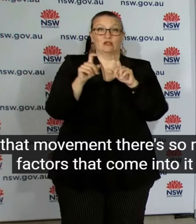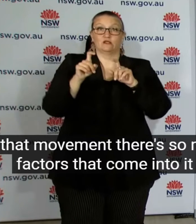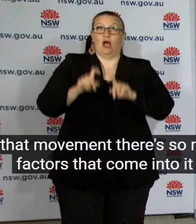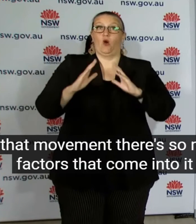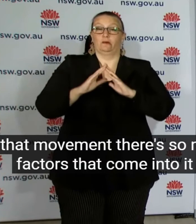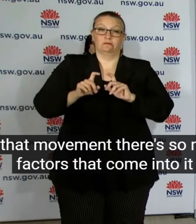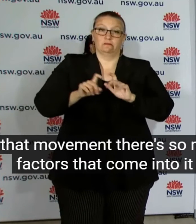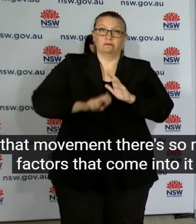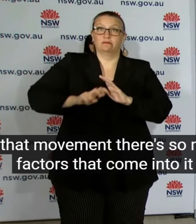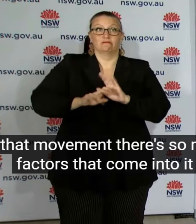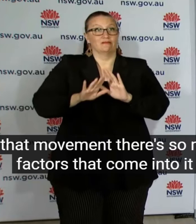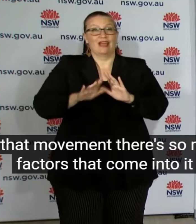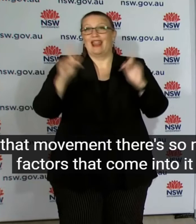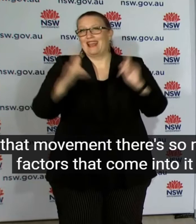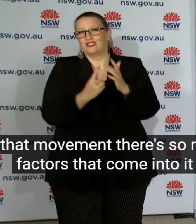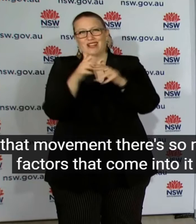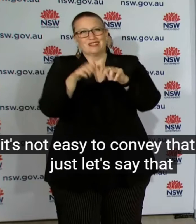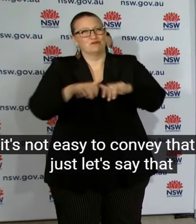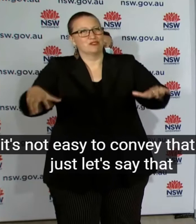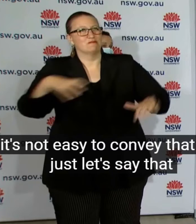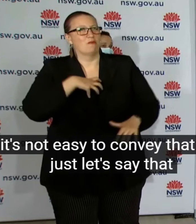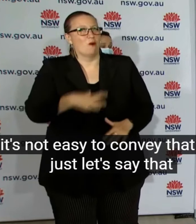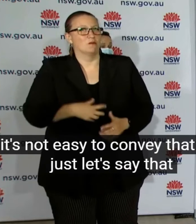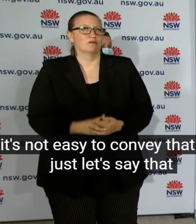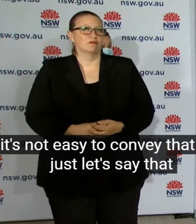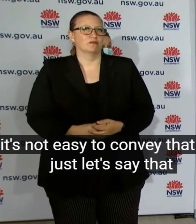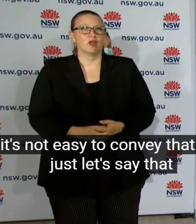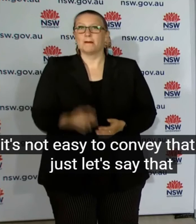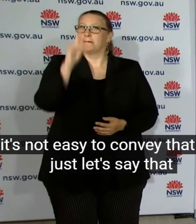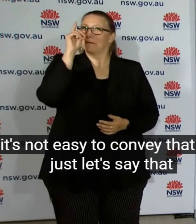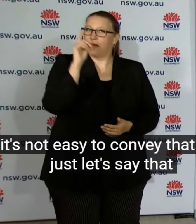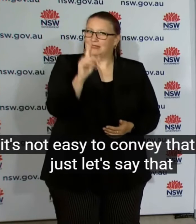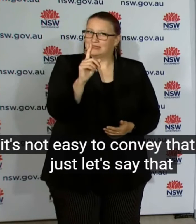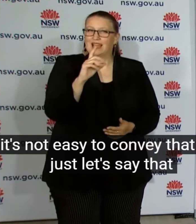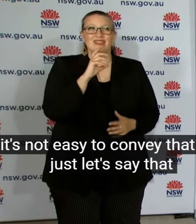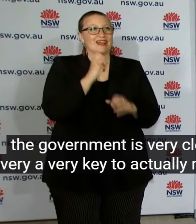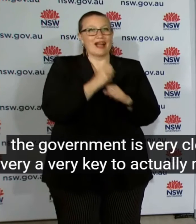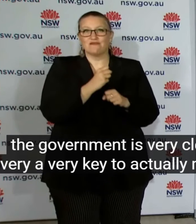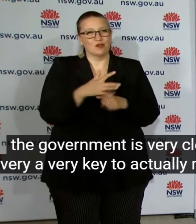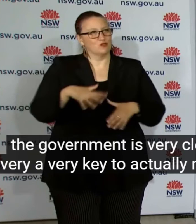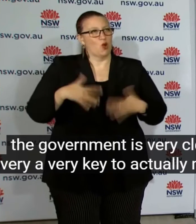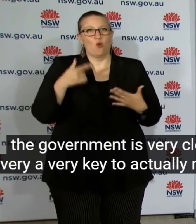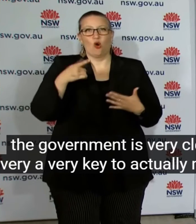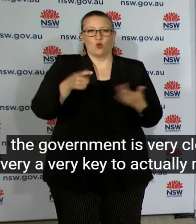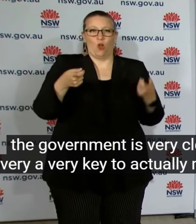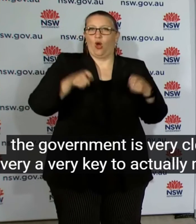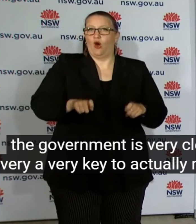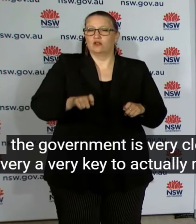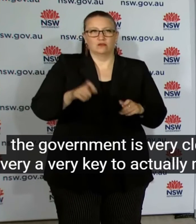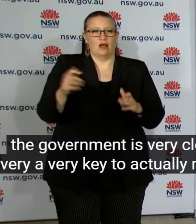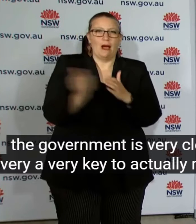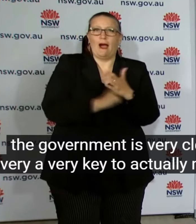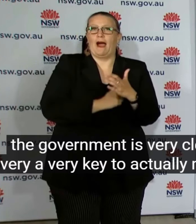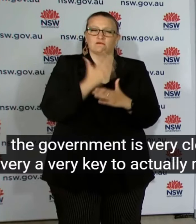very keen to actually move as quickly as possible to remove any LGAs out of being LGAs of concern if we can do